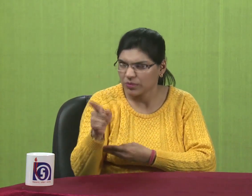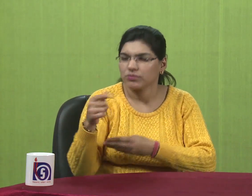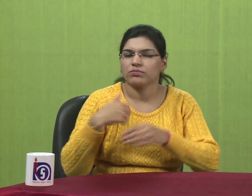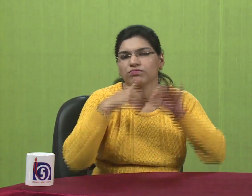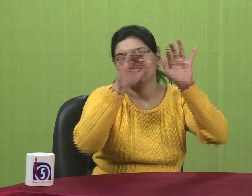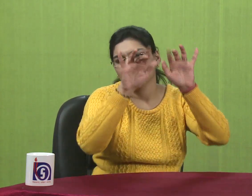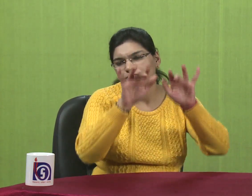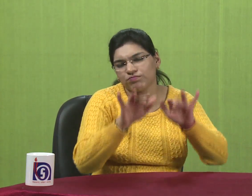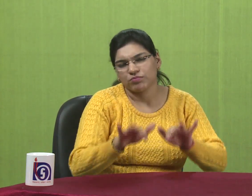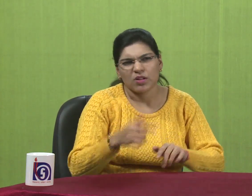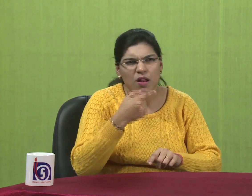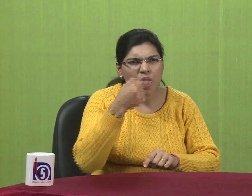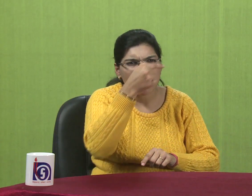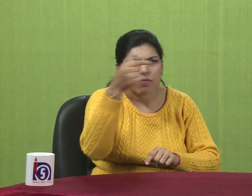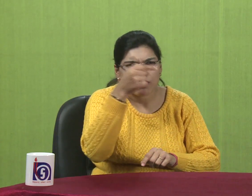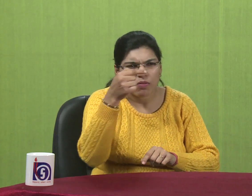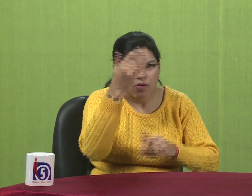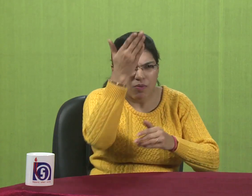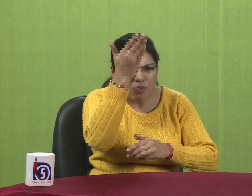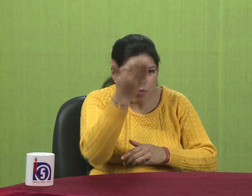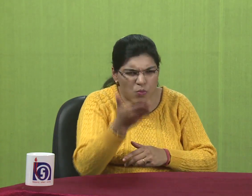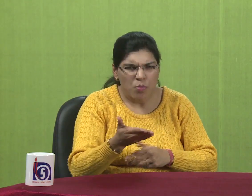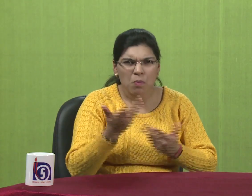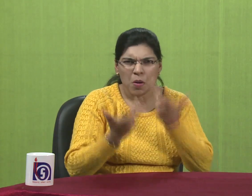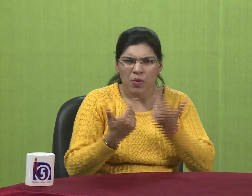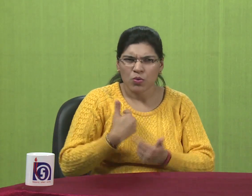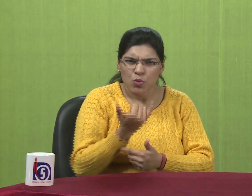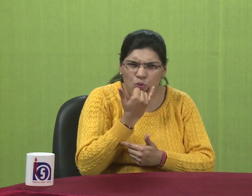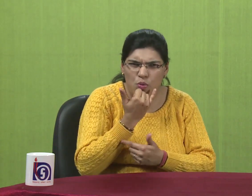There will no more be wavy lines.